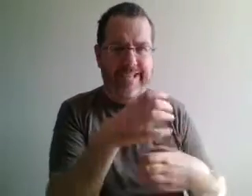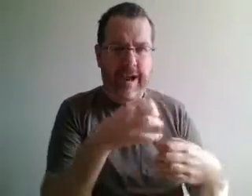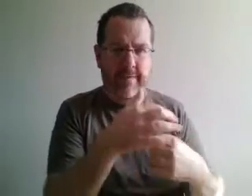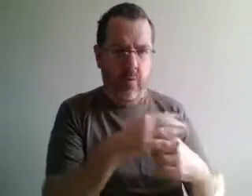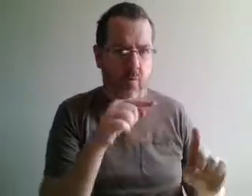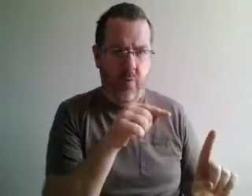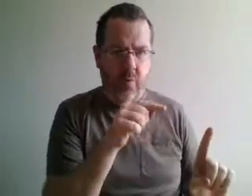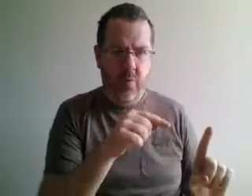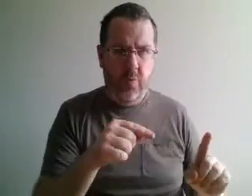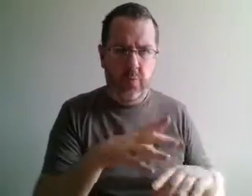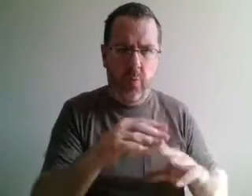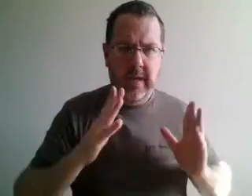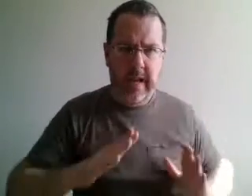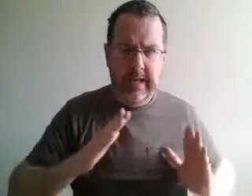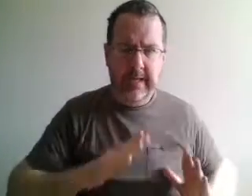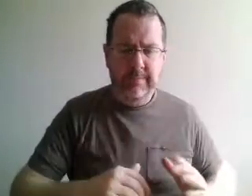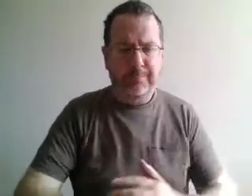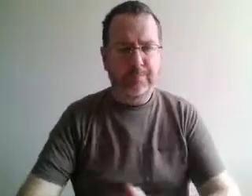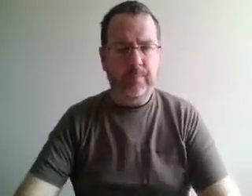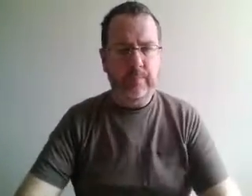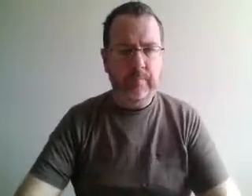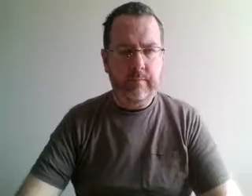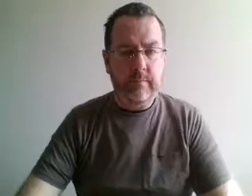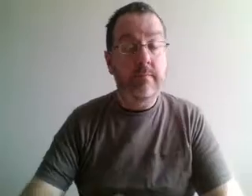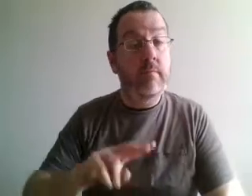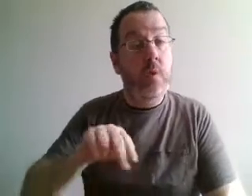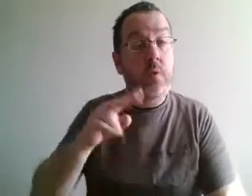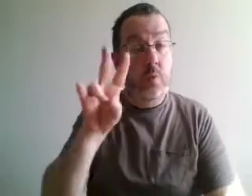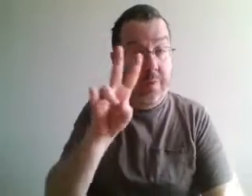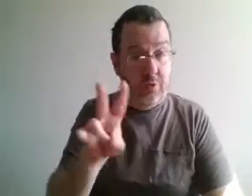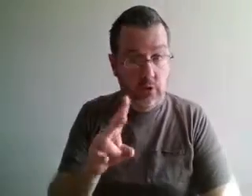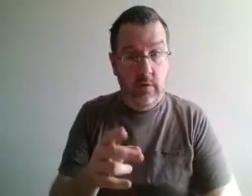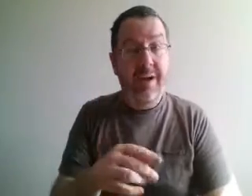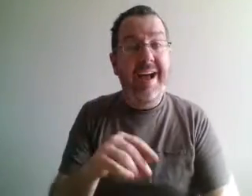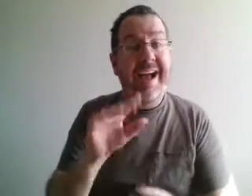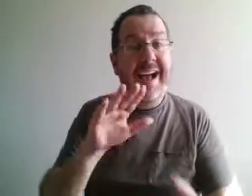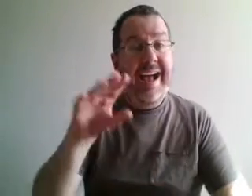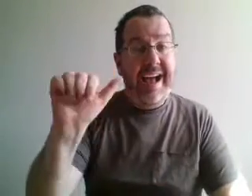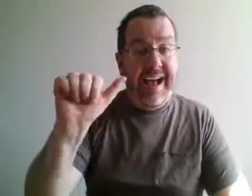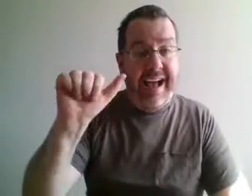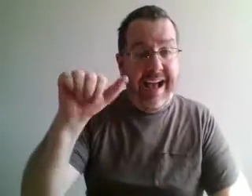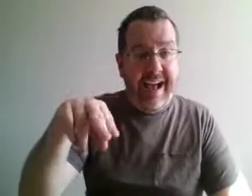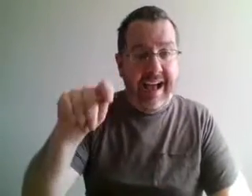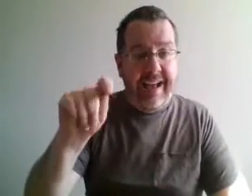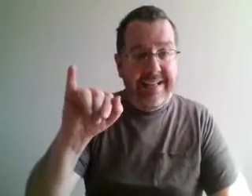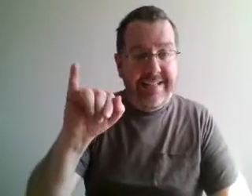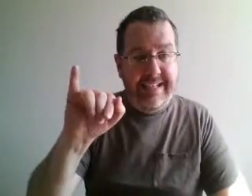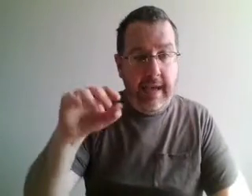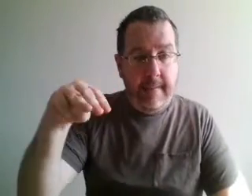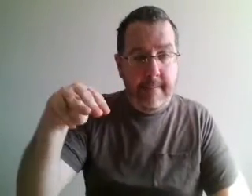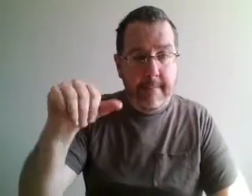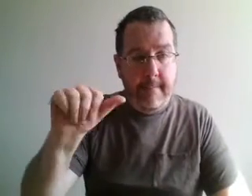lady. Kingston, if anti-malaria tablets have been shown to work in China and France, is there a stock in Ireland if asked for